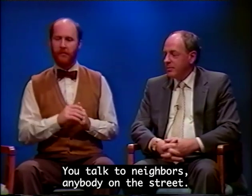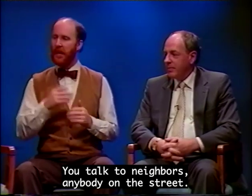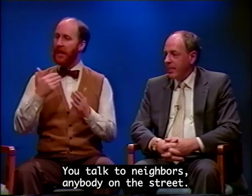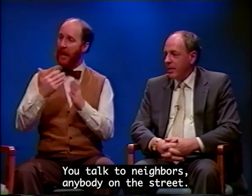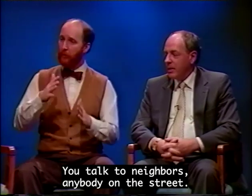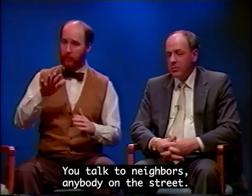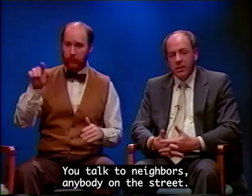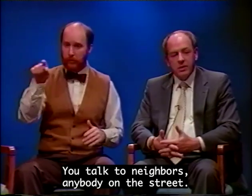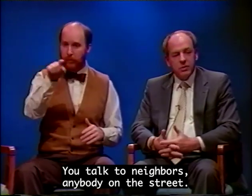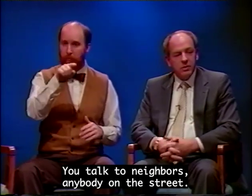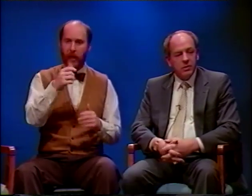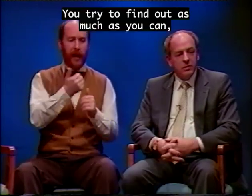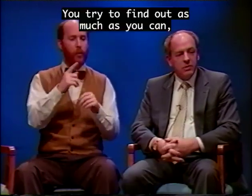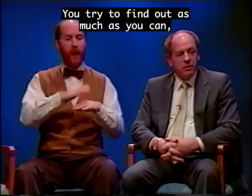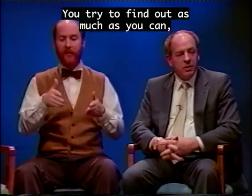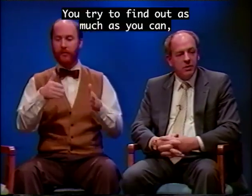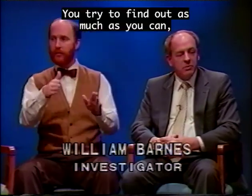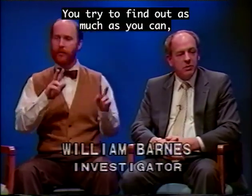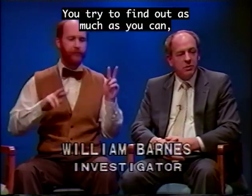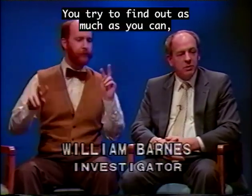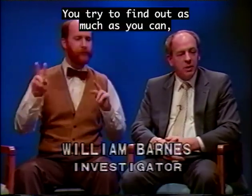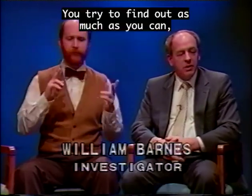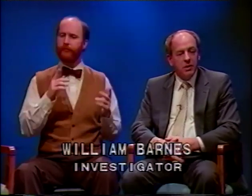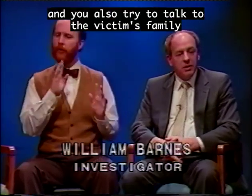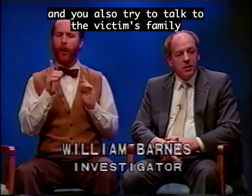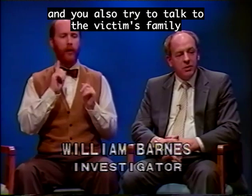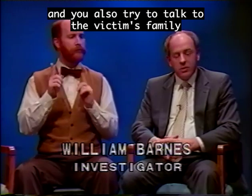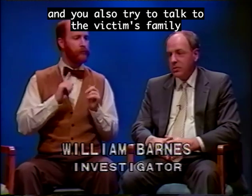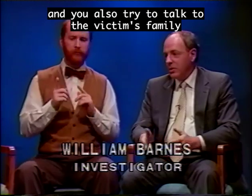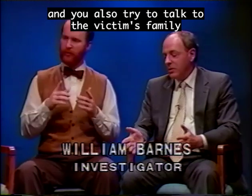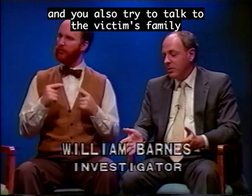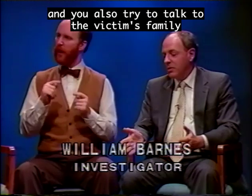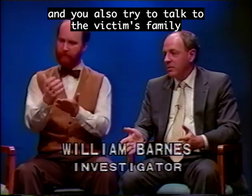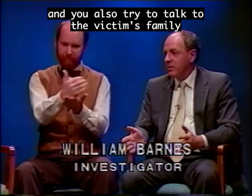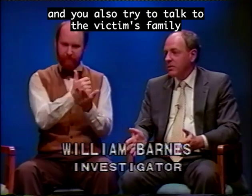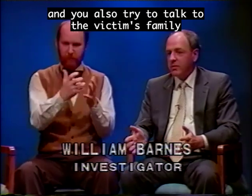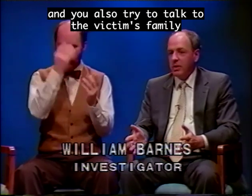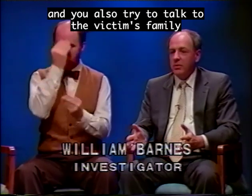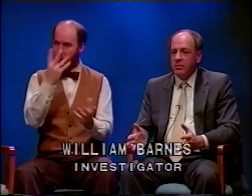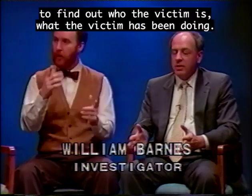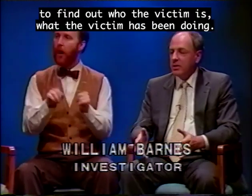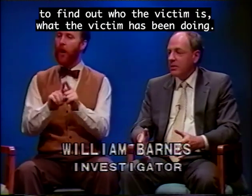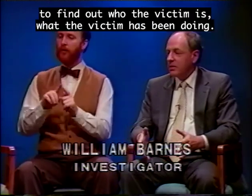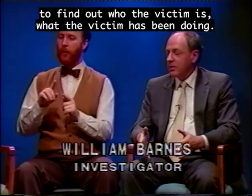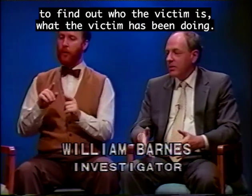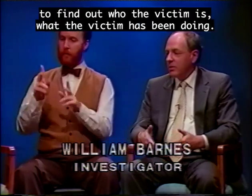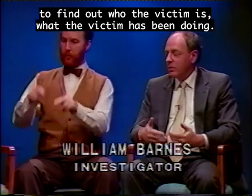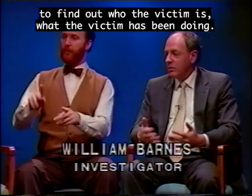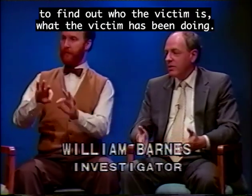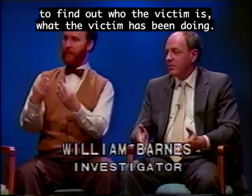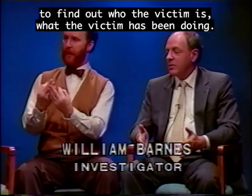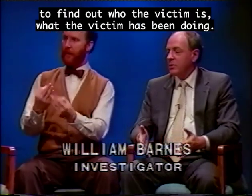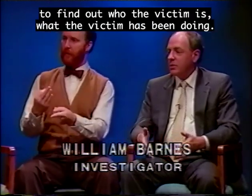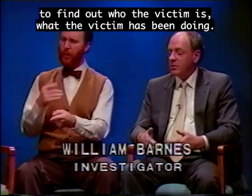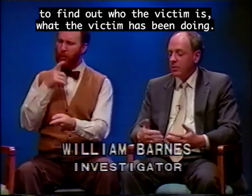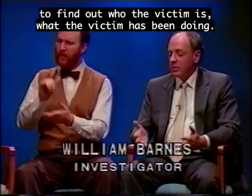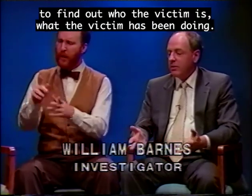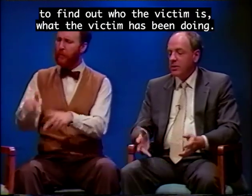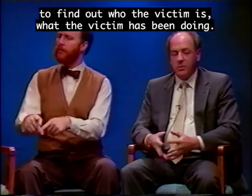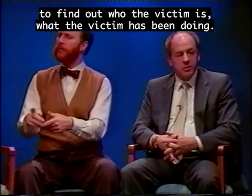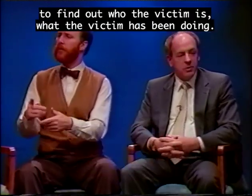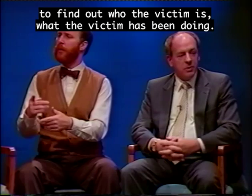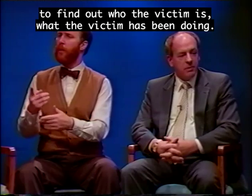neighbors, anybody on the street. You try to find out as much as you can. And you also try to talk to the victim's family to find out who the victim is, what